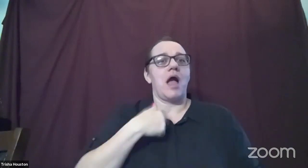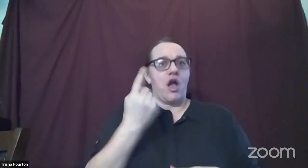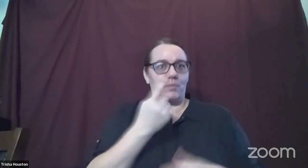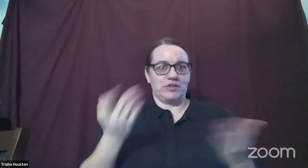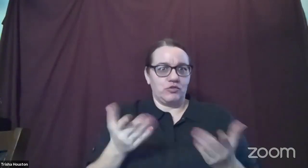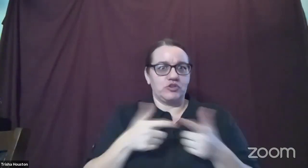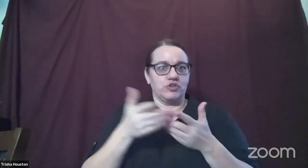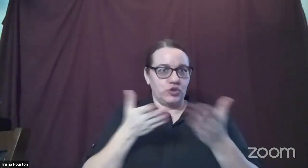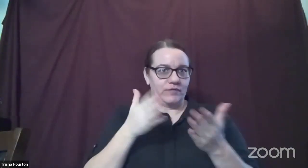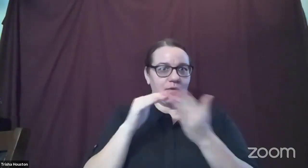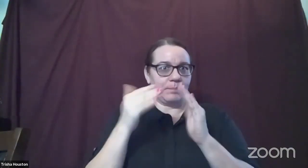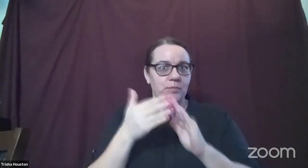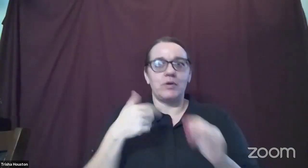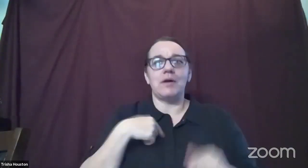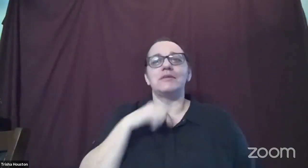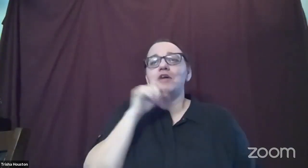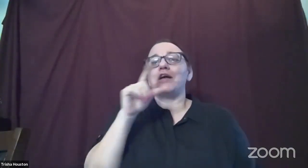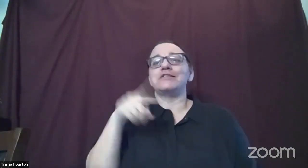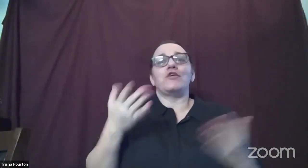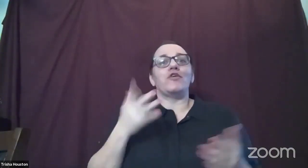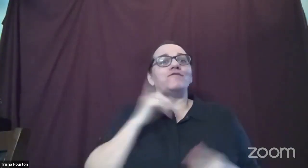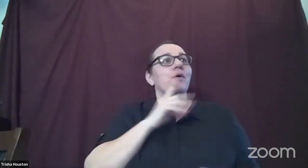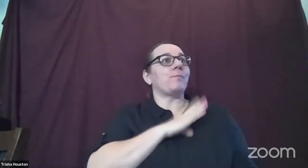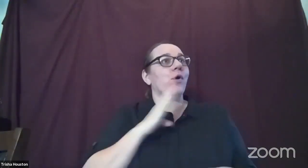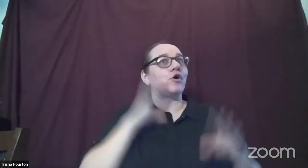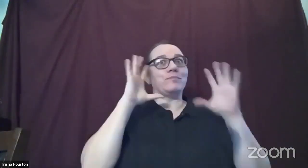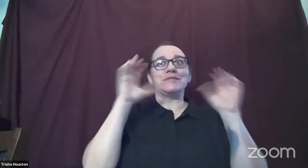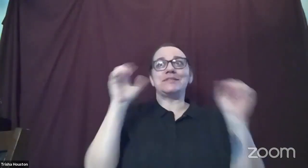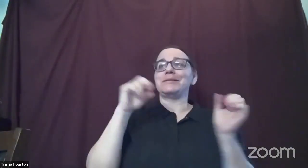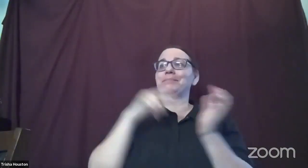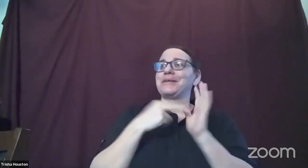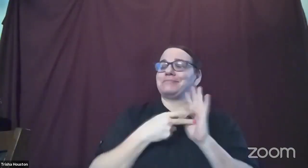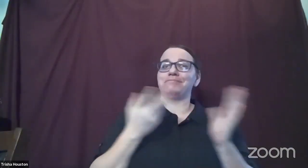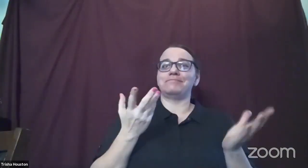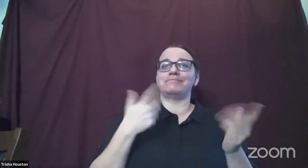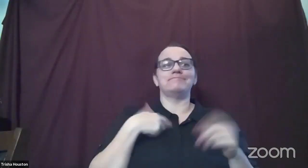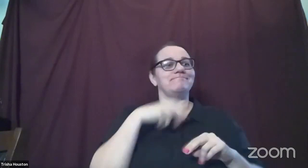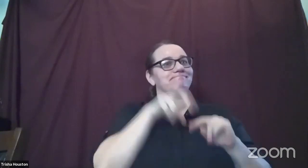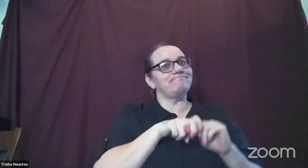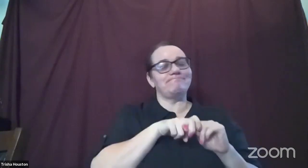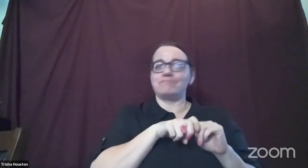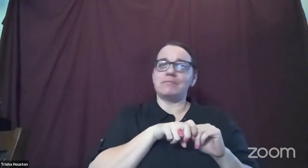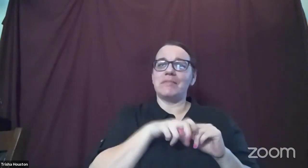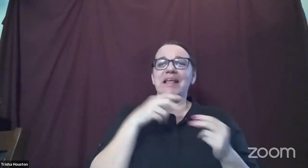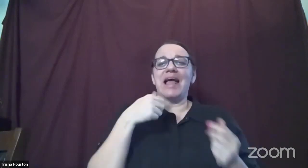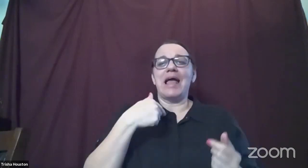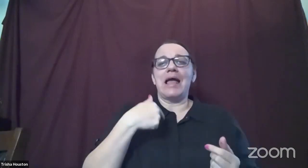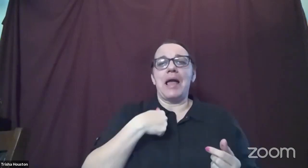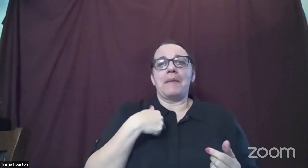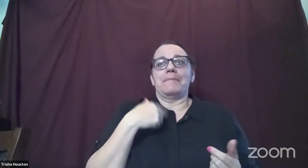I'm always here. I'm always here to listen, to serve the community. I'm not just here as a board president to attend meetings.